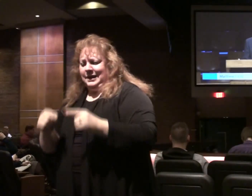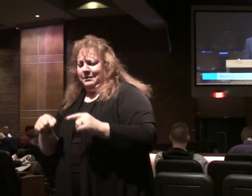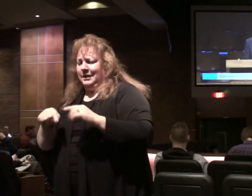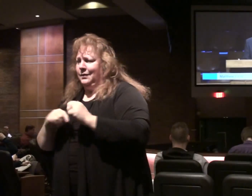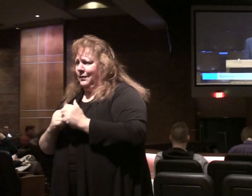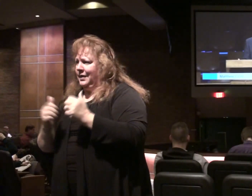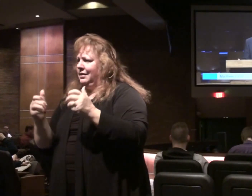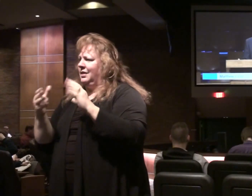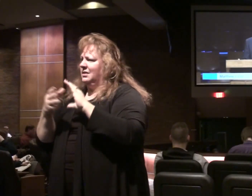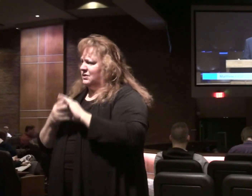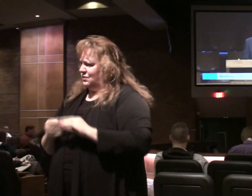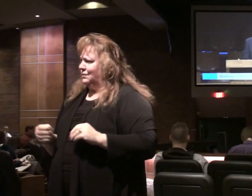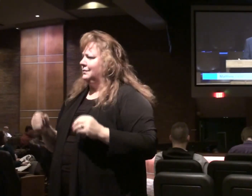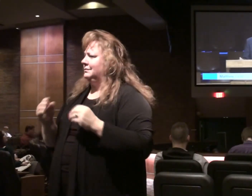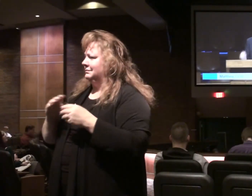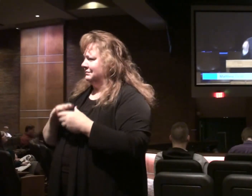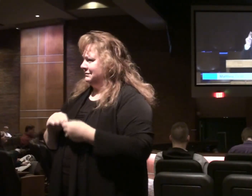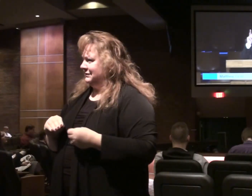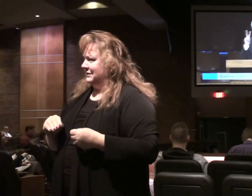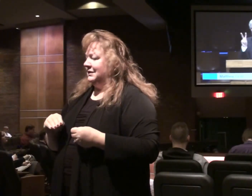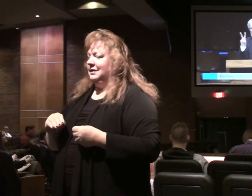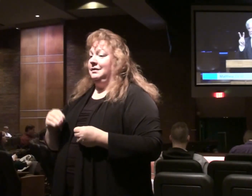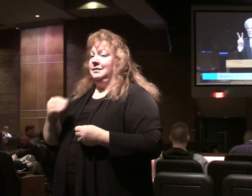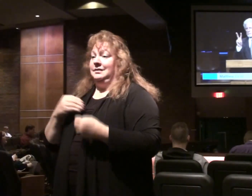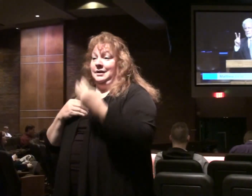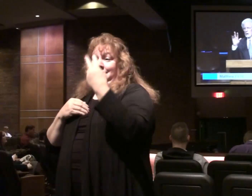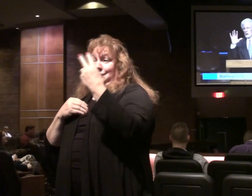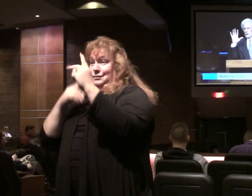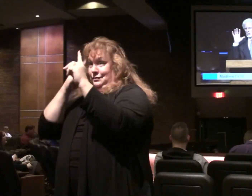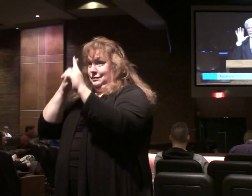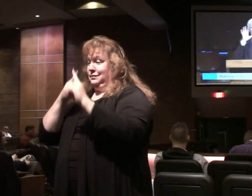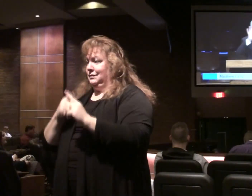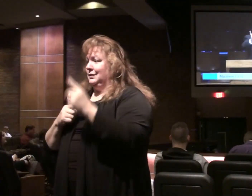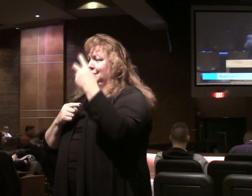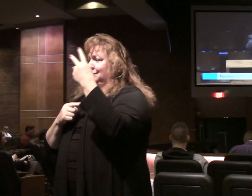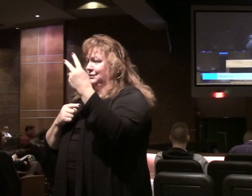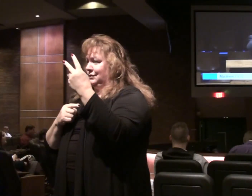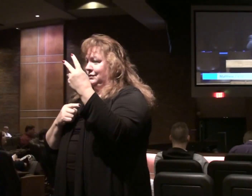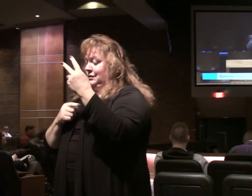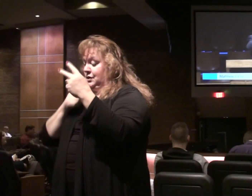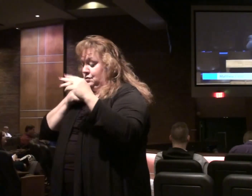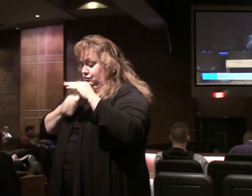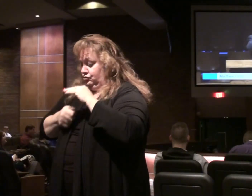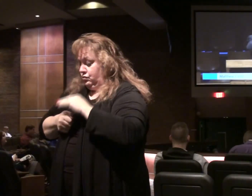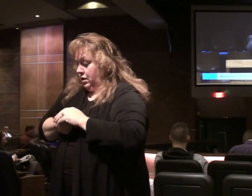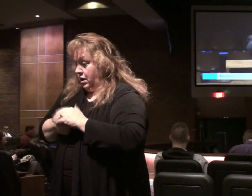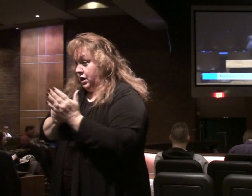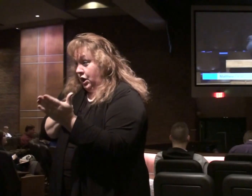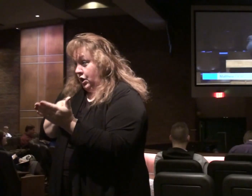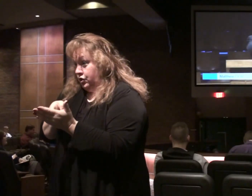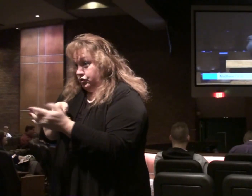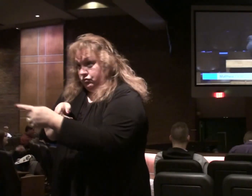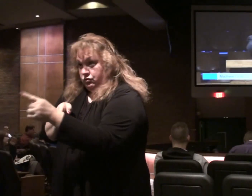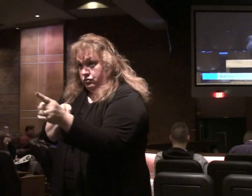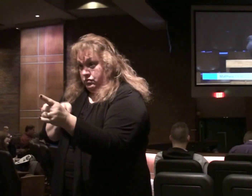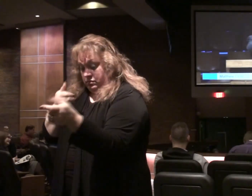parables. The parables have two purposes: to conceal truth from those who have persisted in their